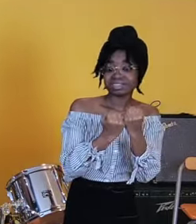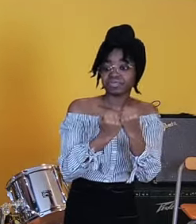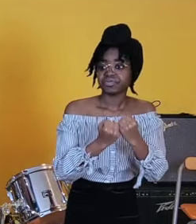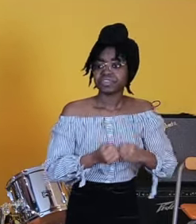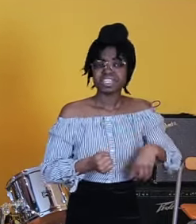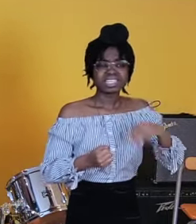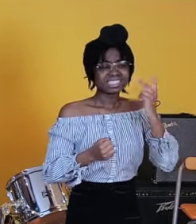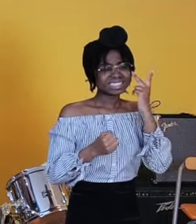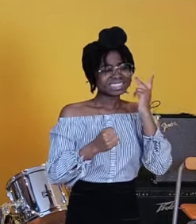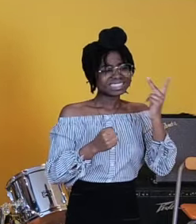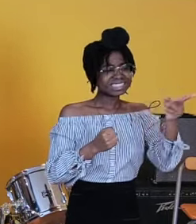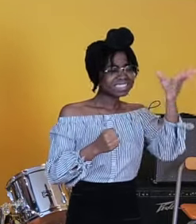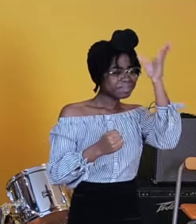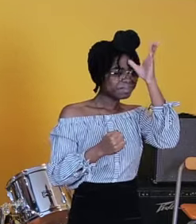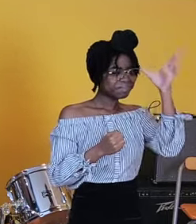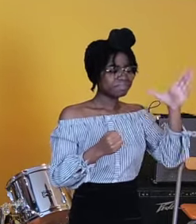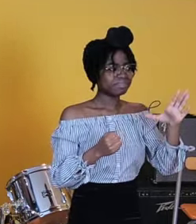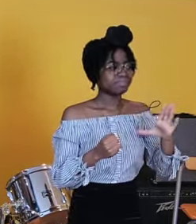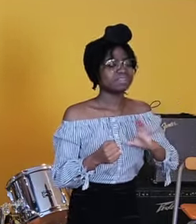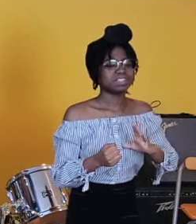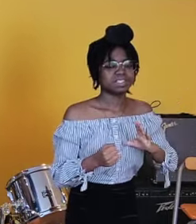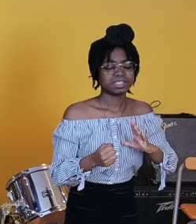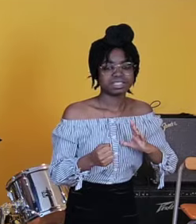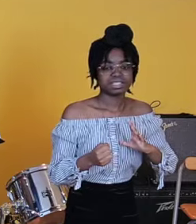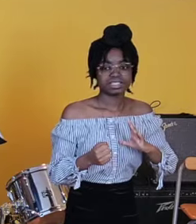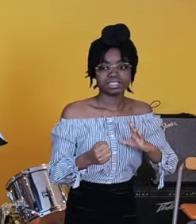it's done in a context of